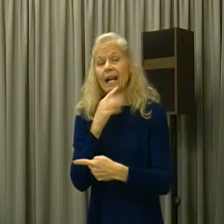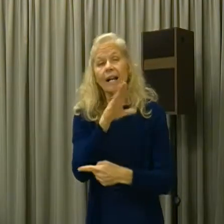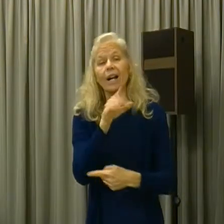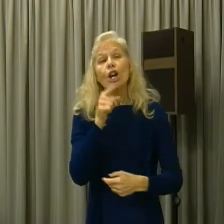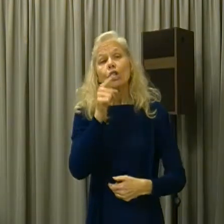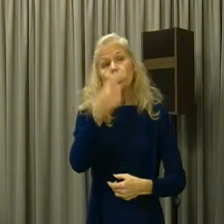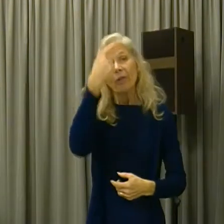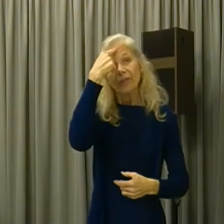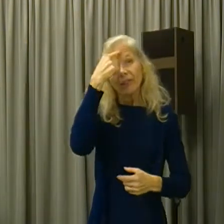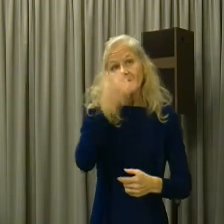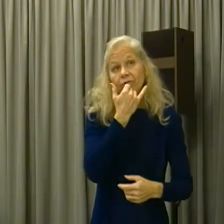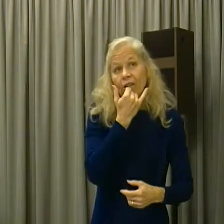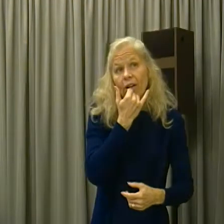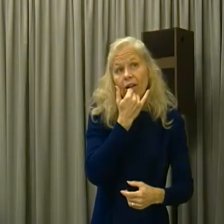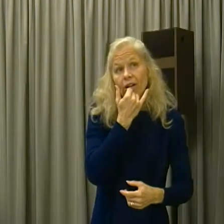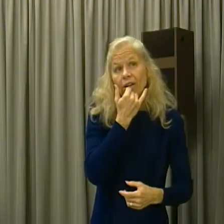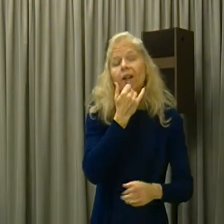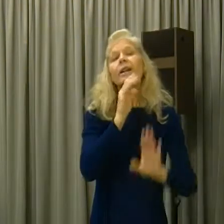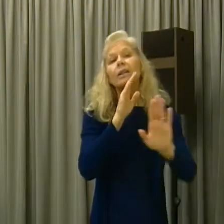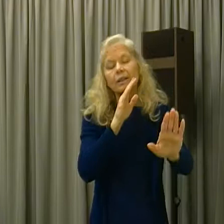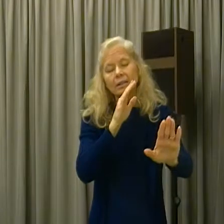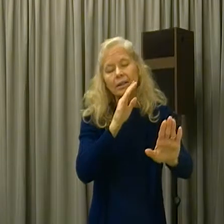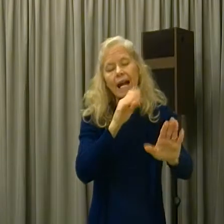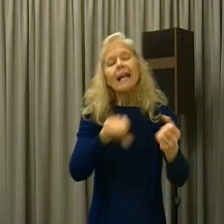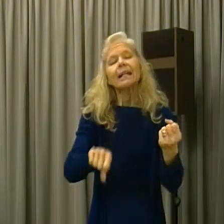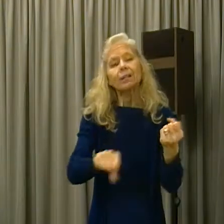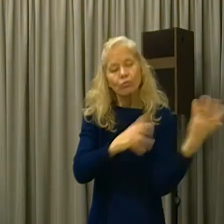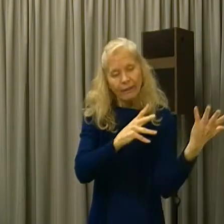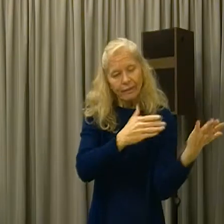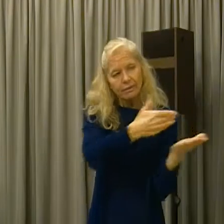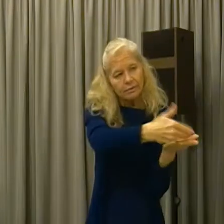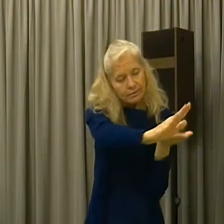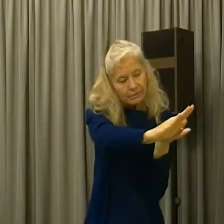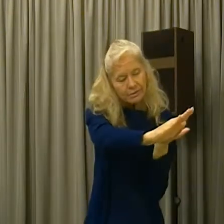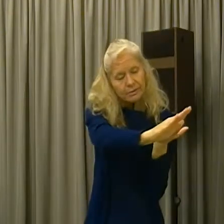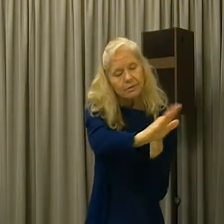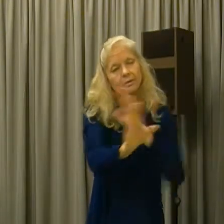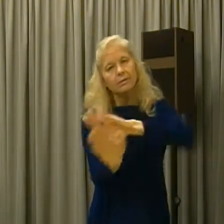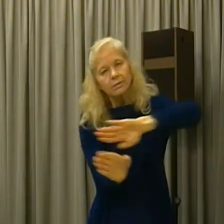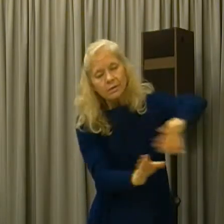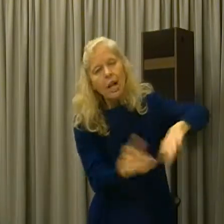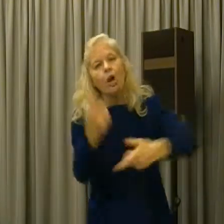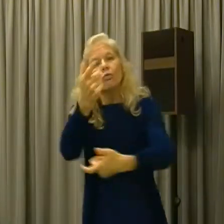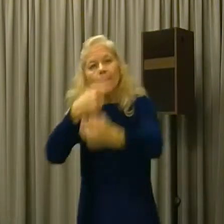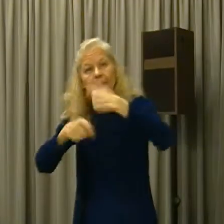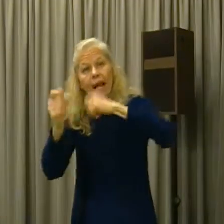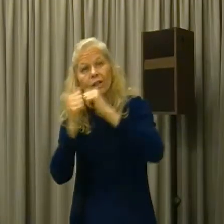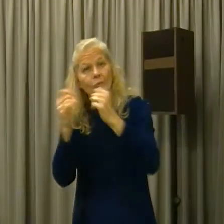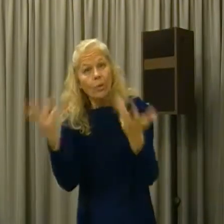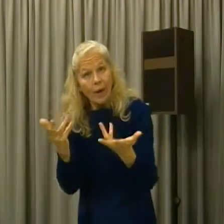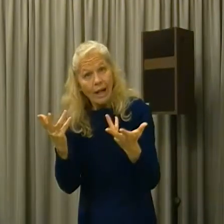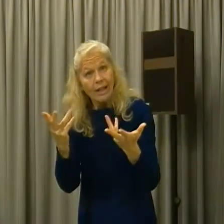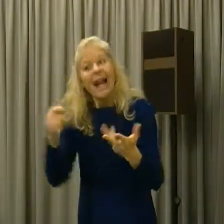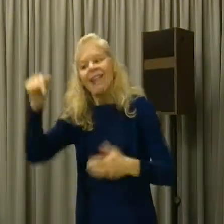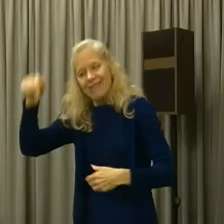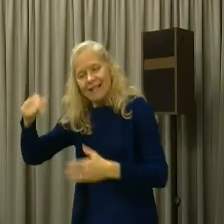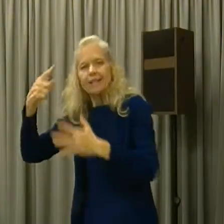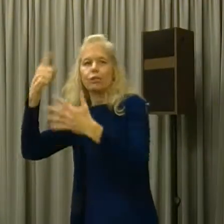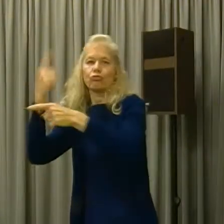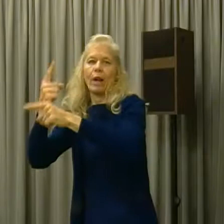God. And he said, get rid of this. Get rid of the wrong thinking and do the right thinking. You'll find that all through